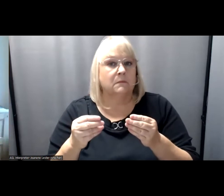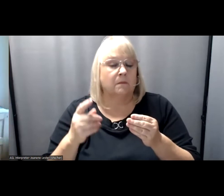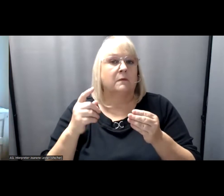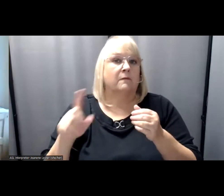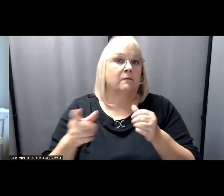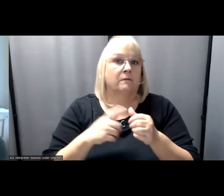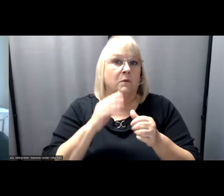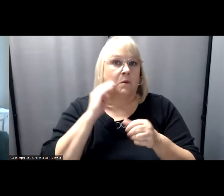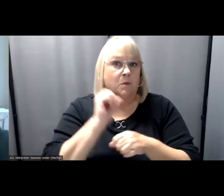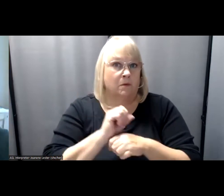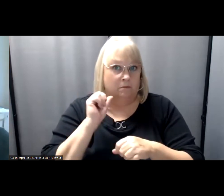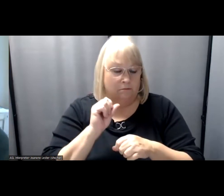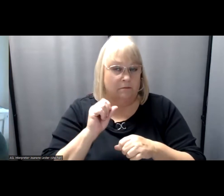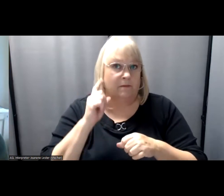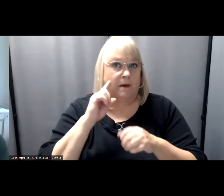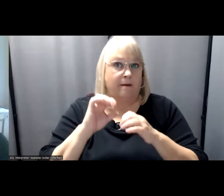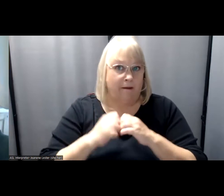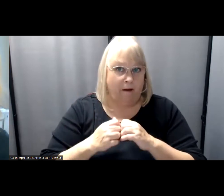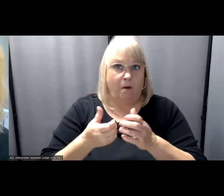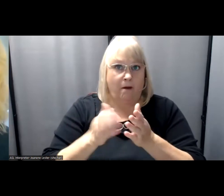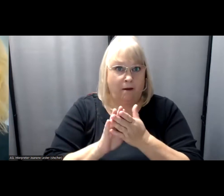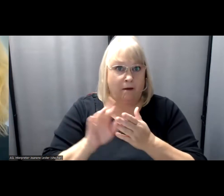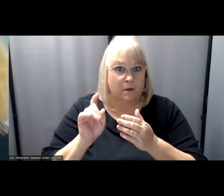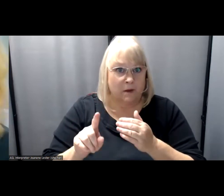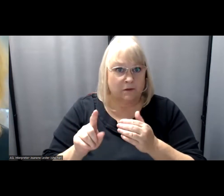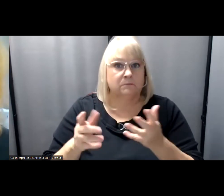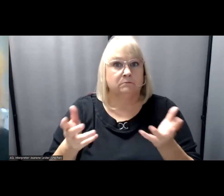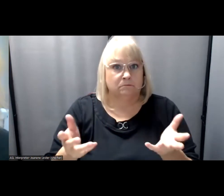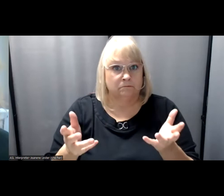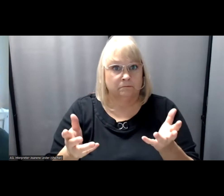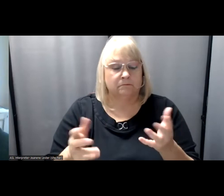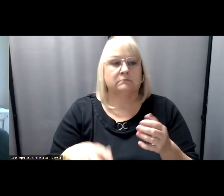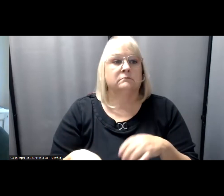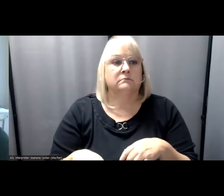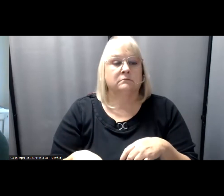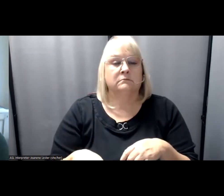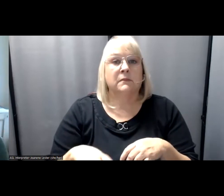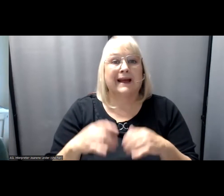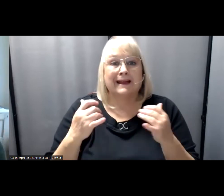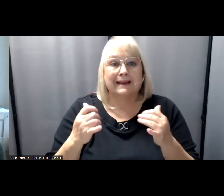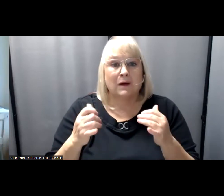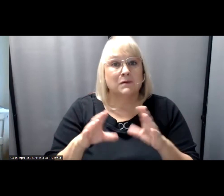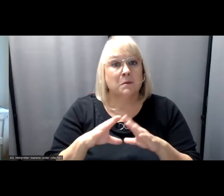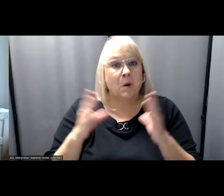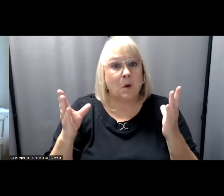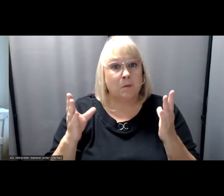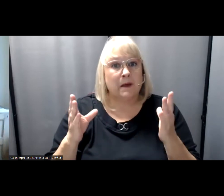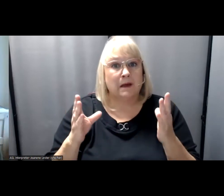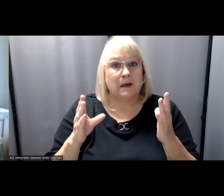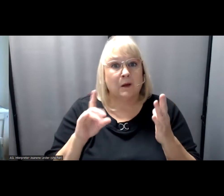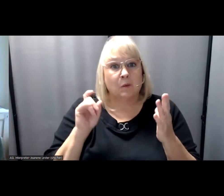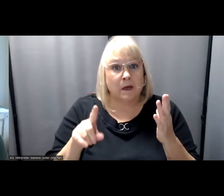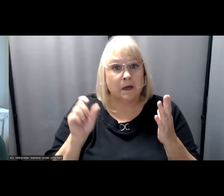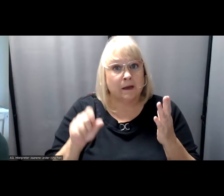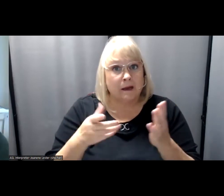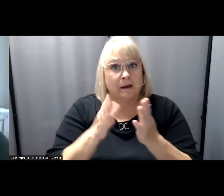homework. Now, back to the handout here, if you would, please. Here are some open-ended questions you can ask when